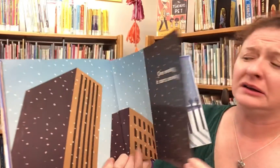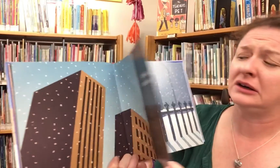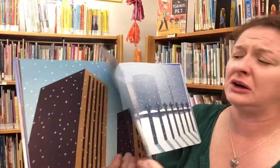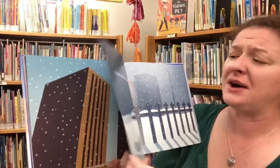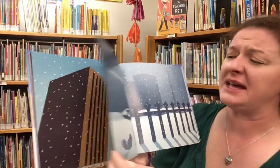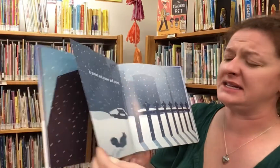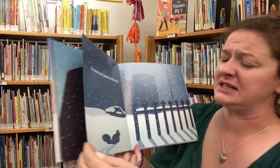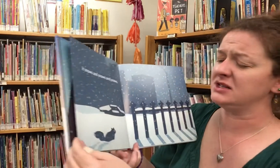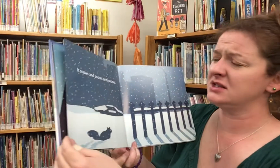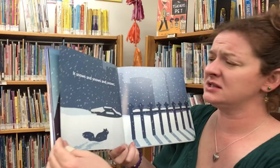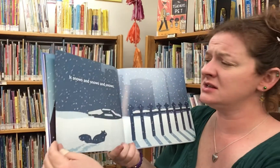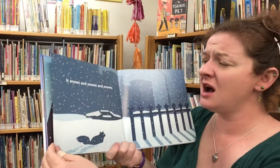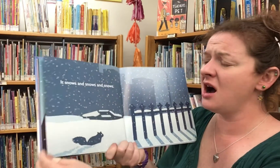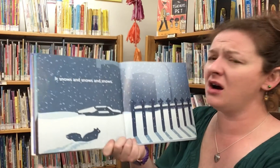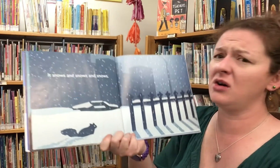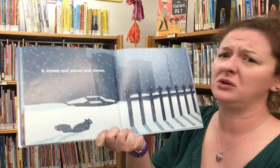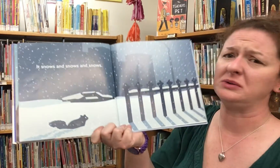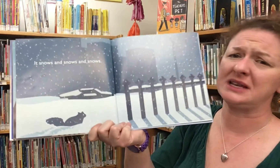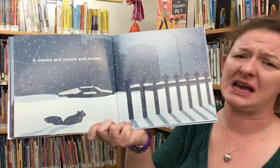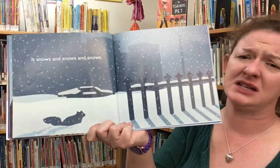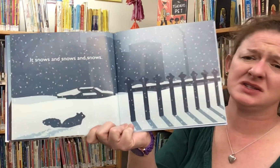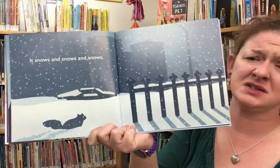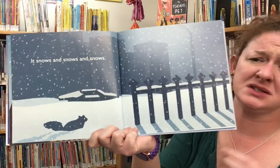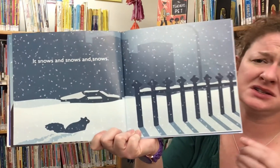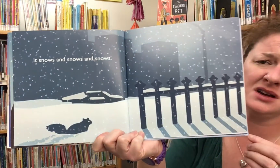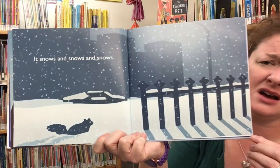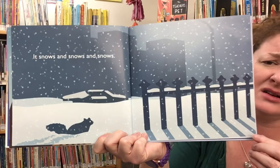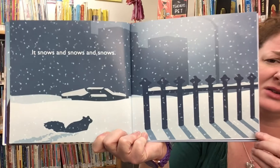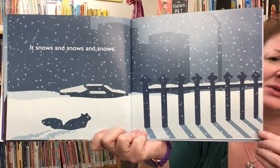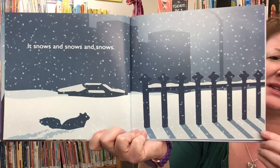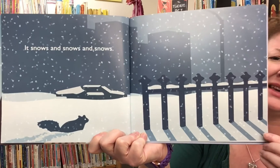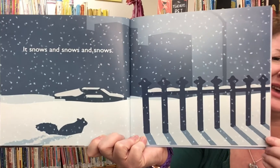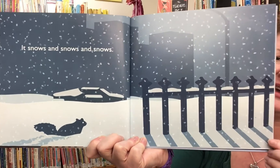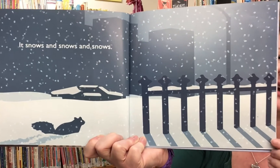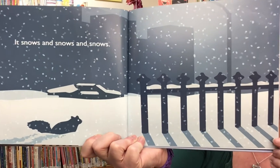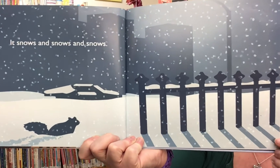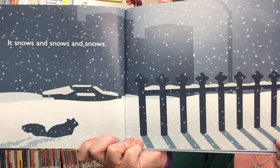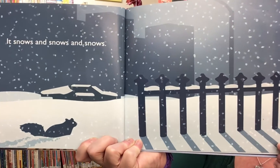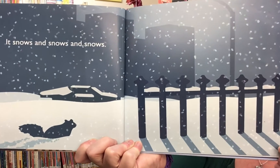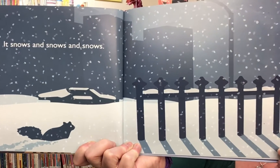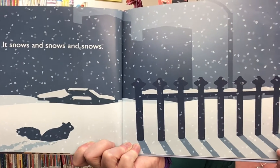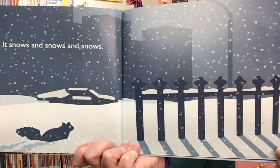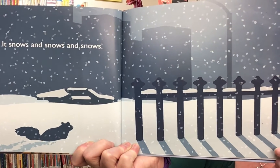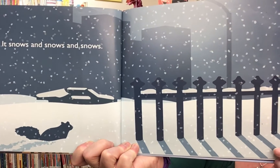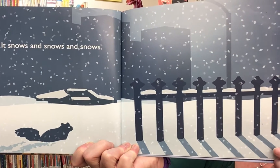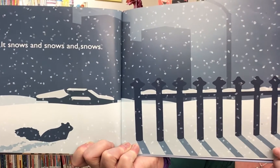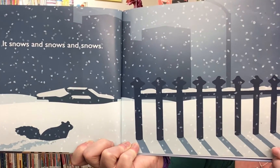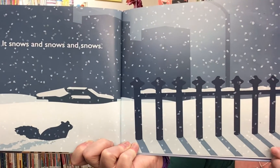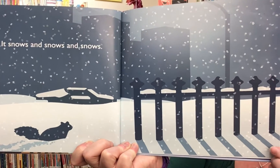Oh, and it snows and snows and snows.